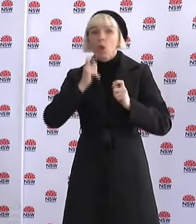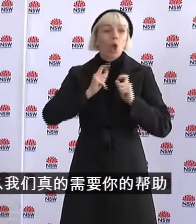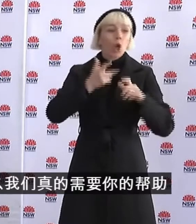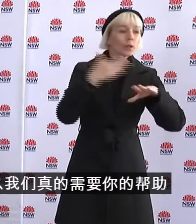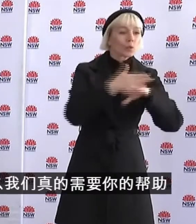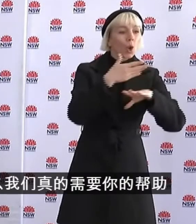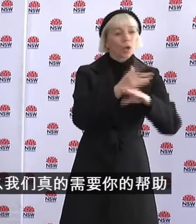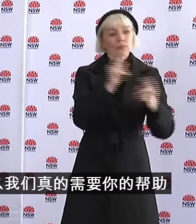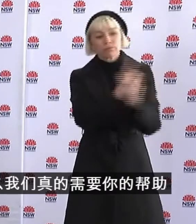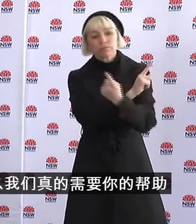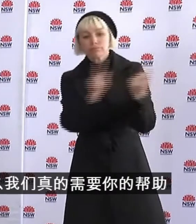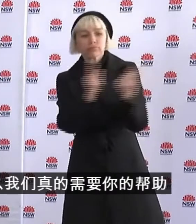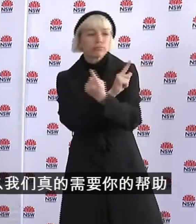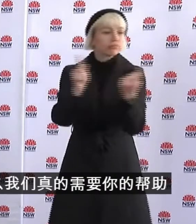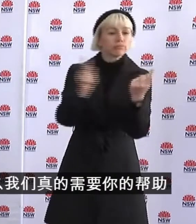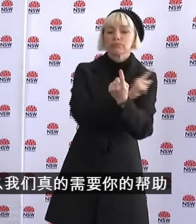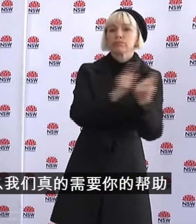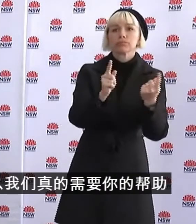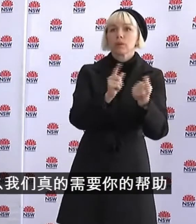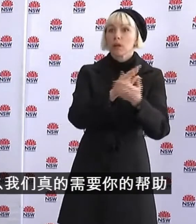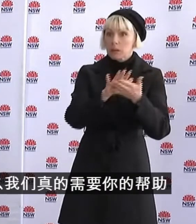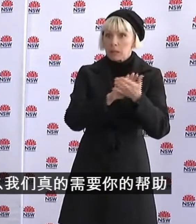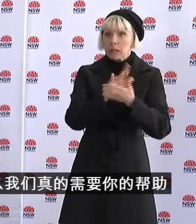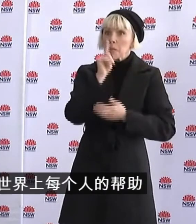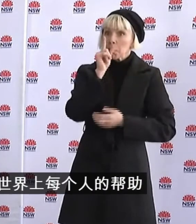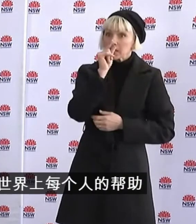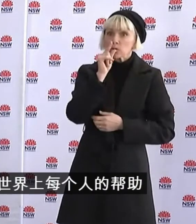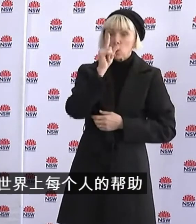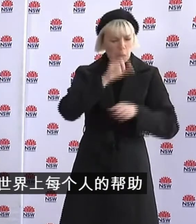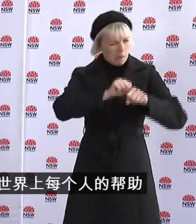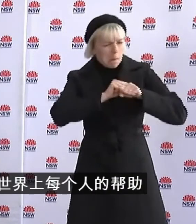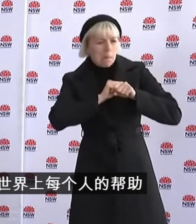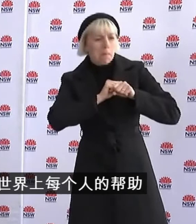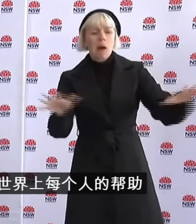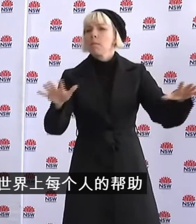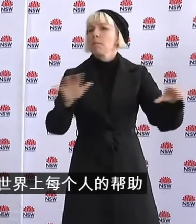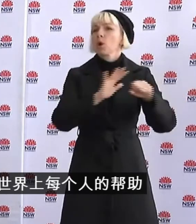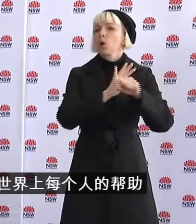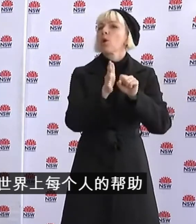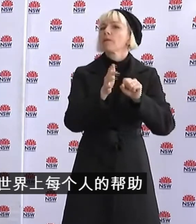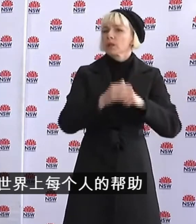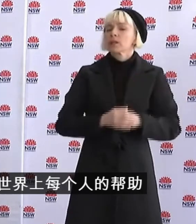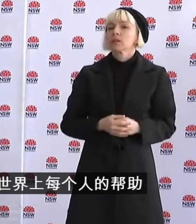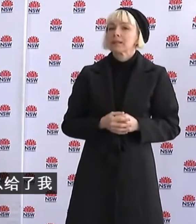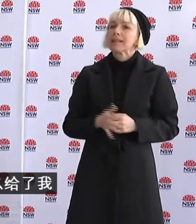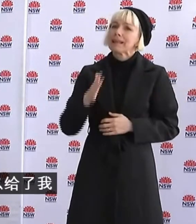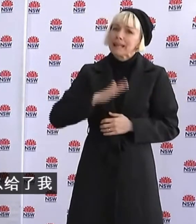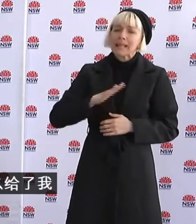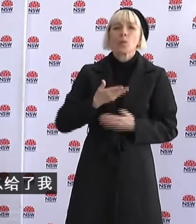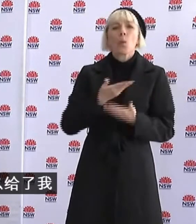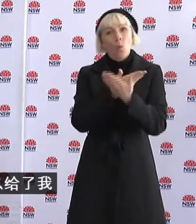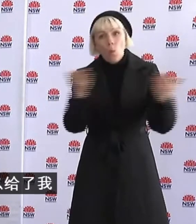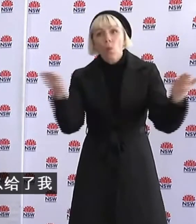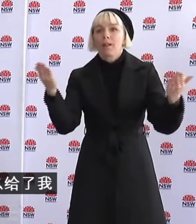day. That's what we're dealing with, and that's why we really need your help. All of us have to work together. We need the help of every single person in the